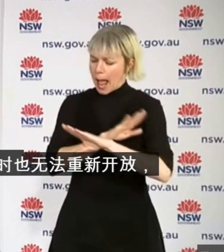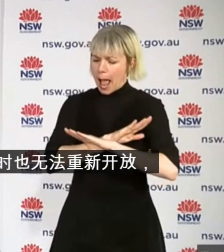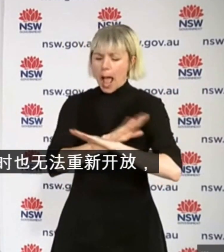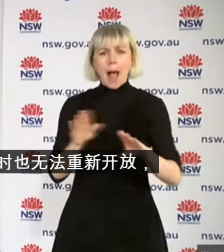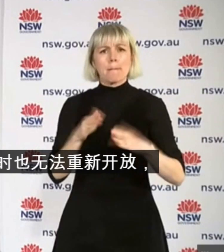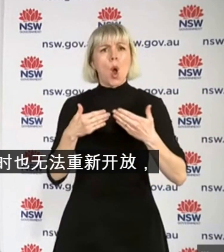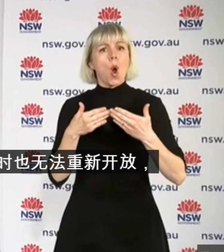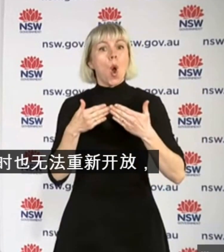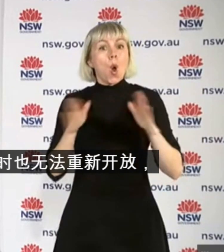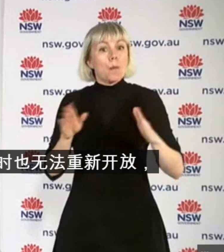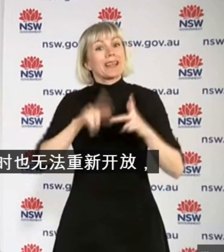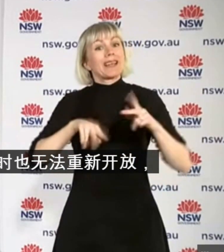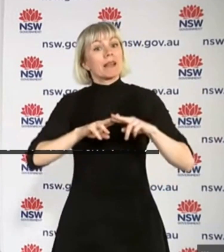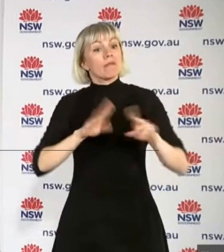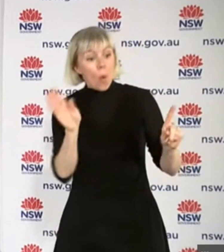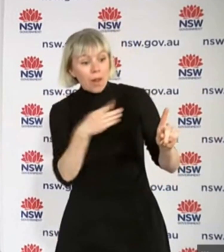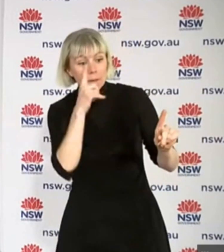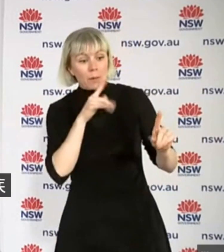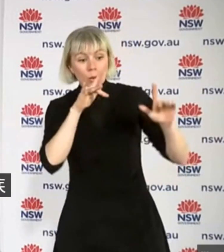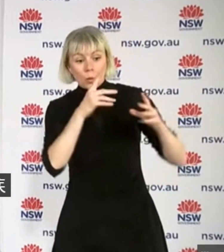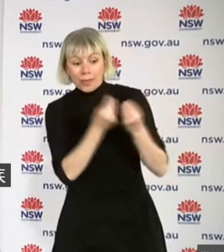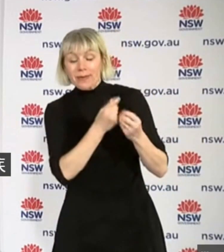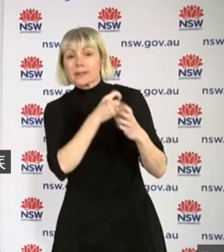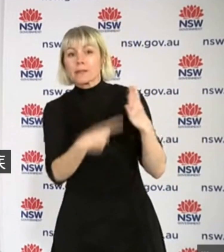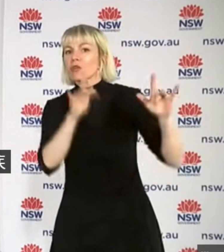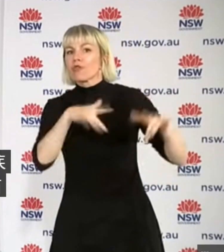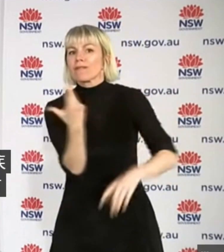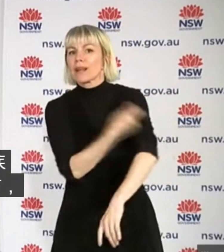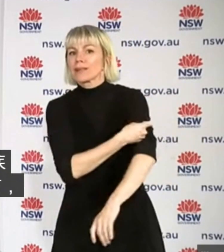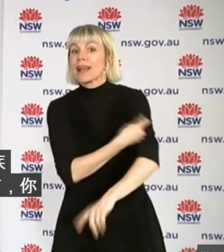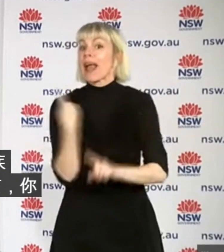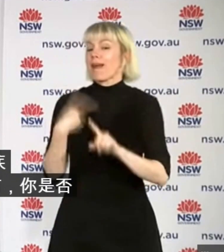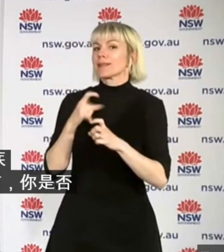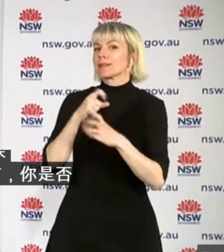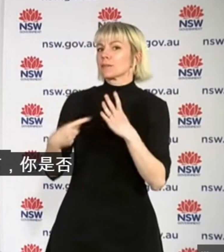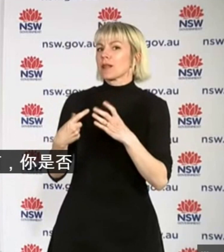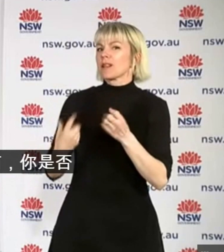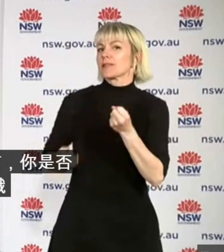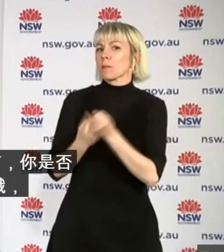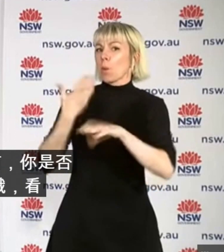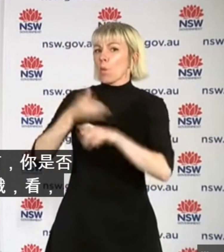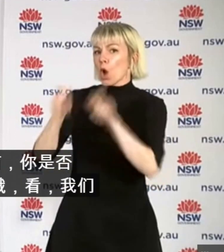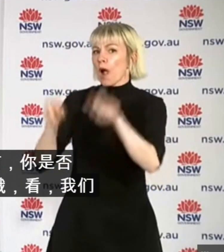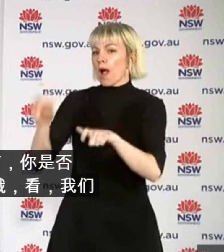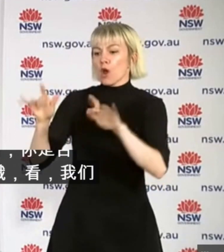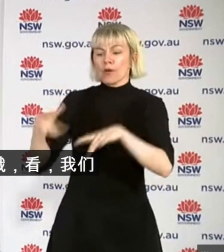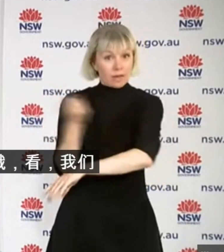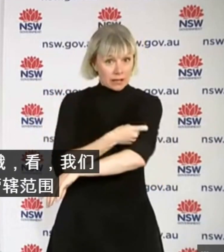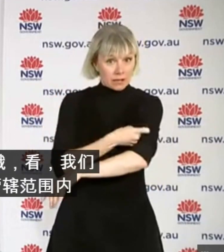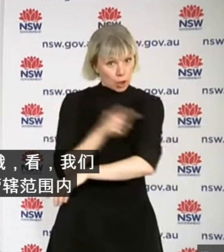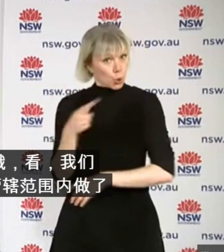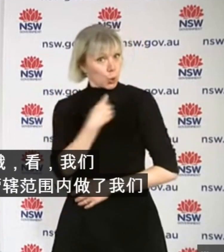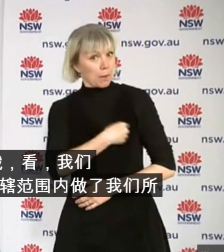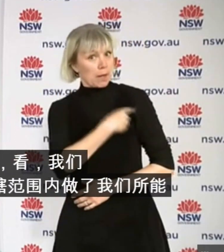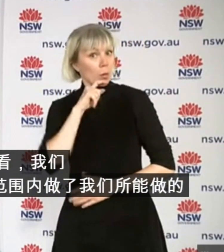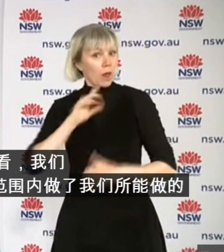if people with a disability haven't had access to the vaccine and disability workers aren't vaccinated. Do you make that same commitment? Oh, look, we've certainly